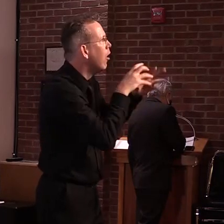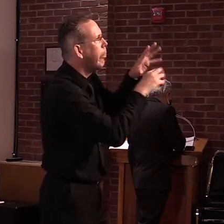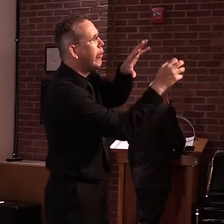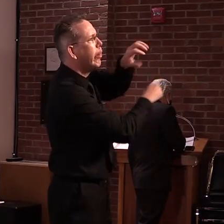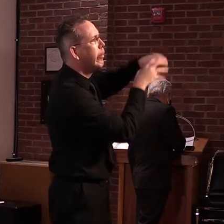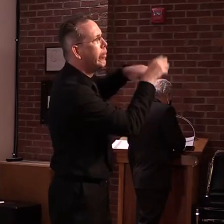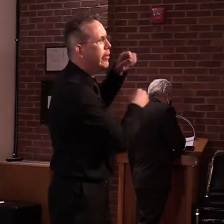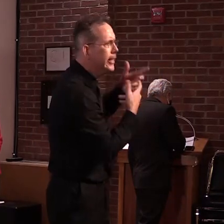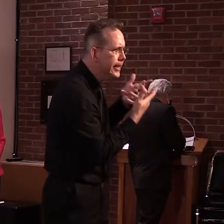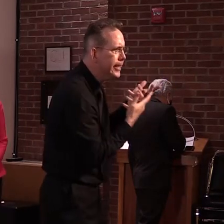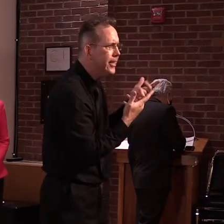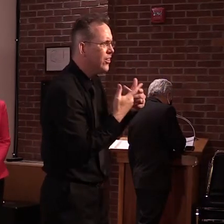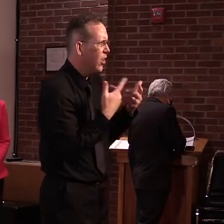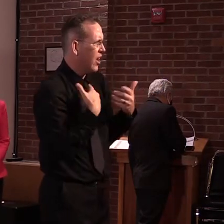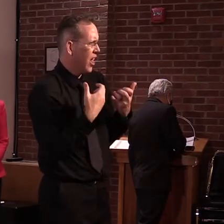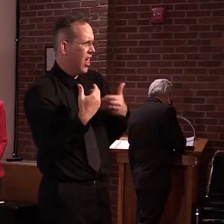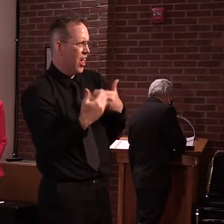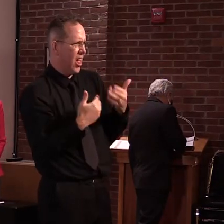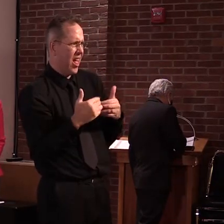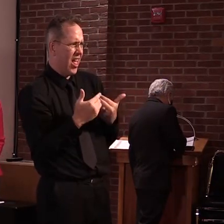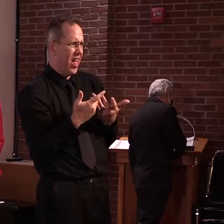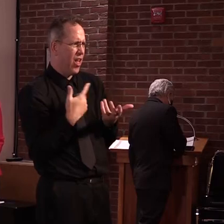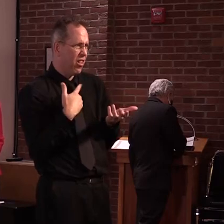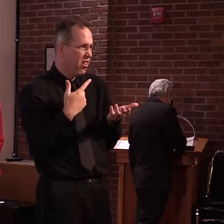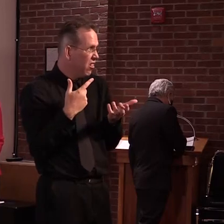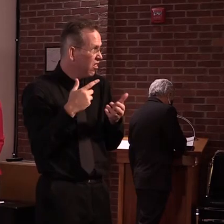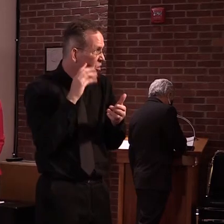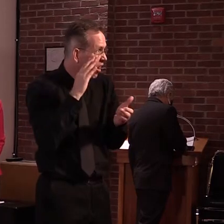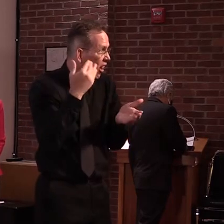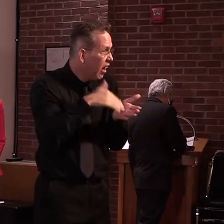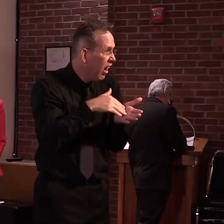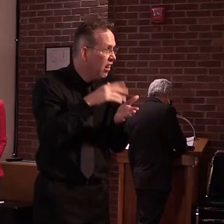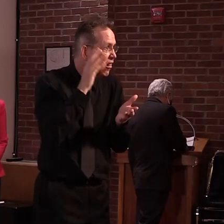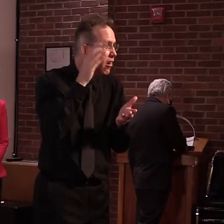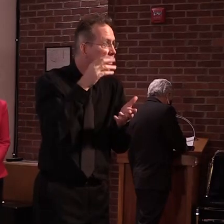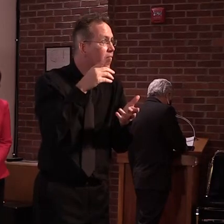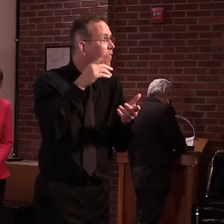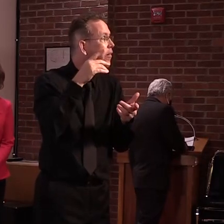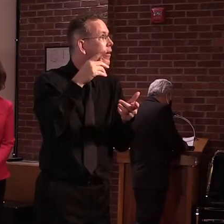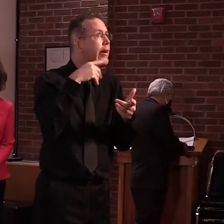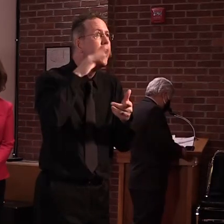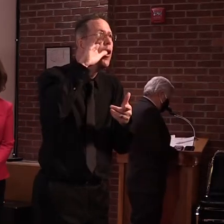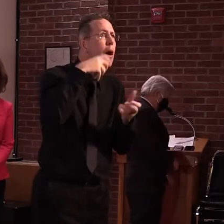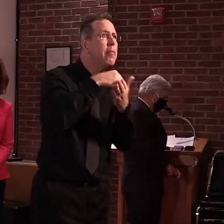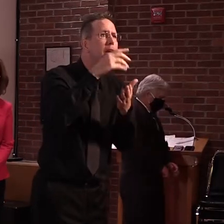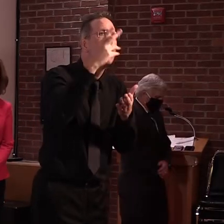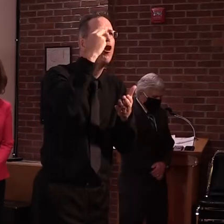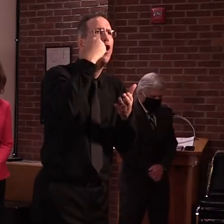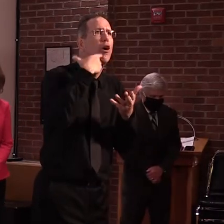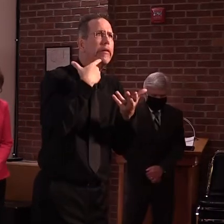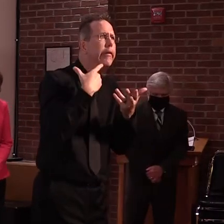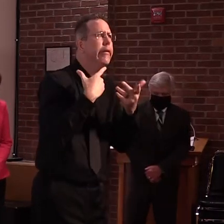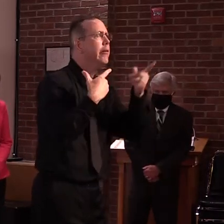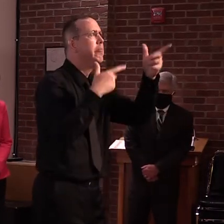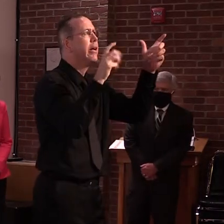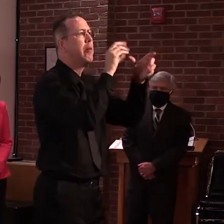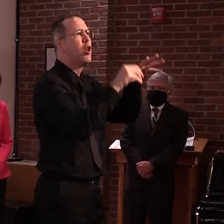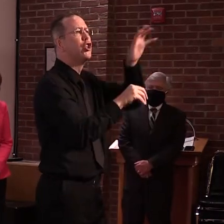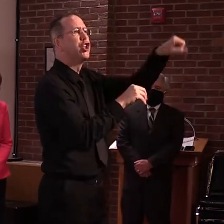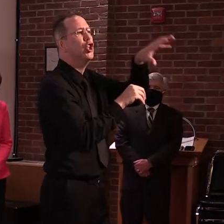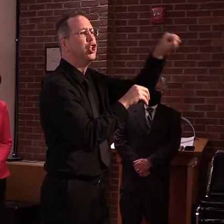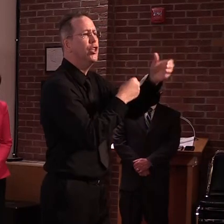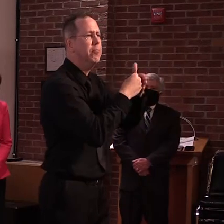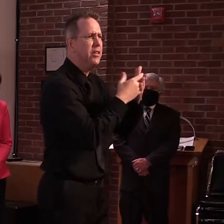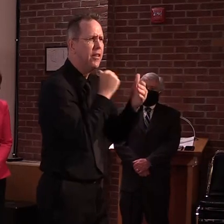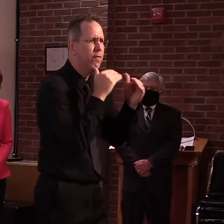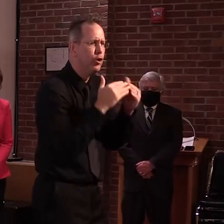businesses are concerned, are we still not going to qualify? Let's say it's a one-person business. How will you be able to reach them? And how will you make